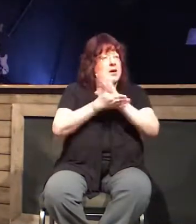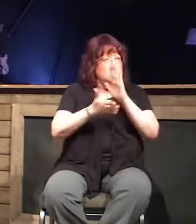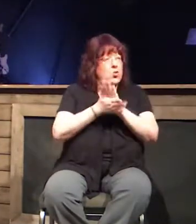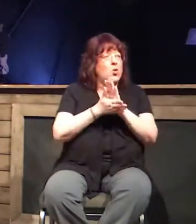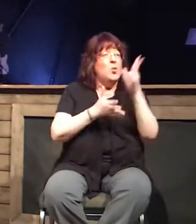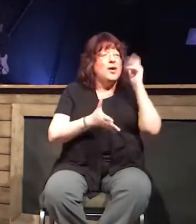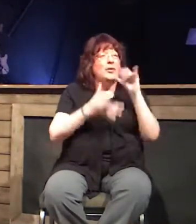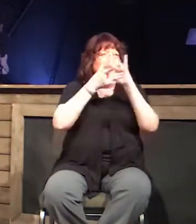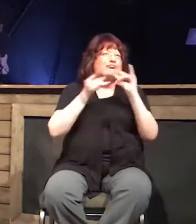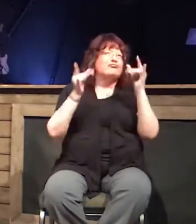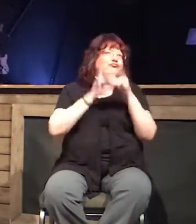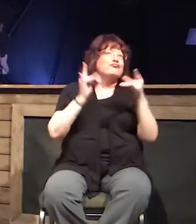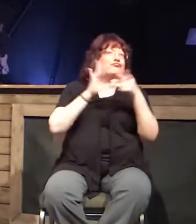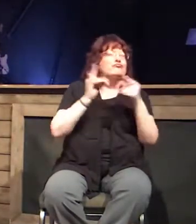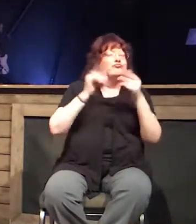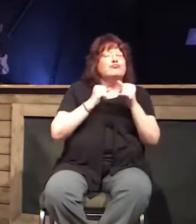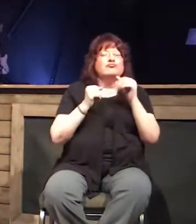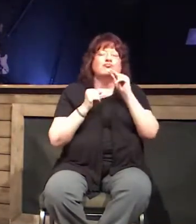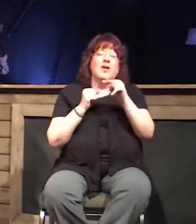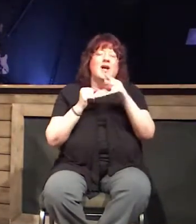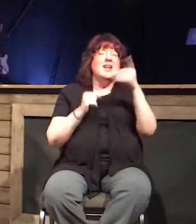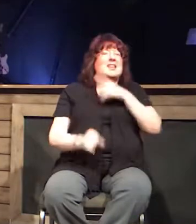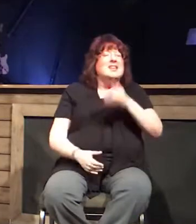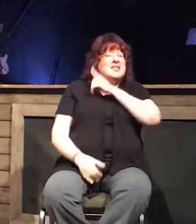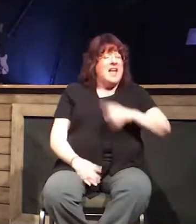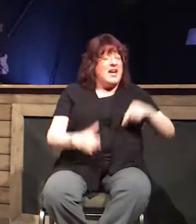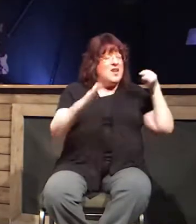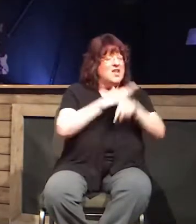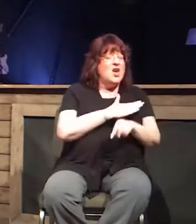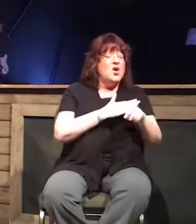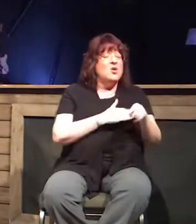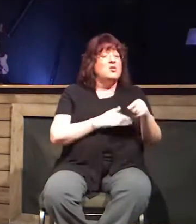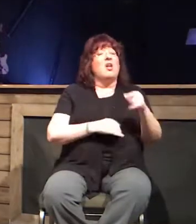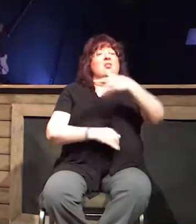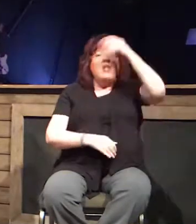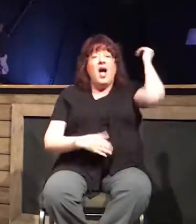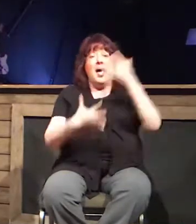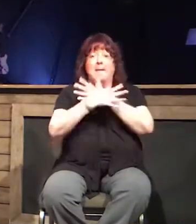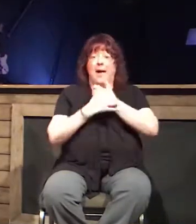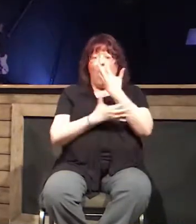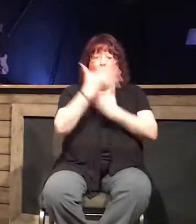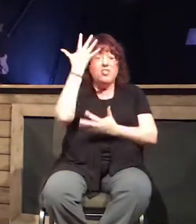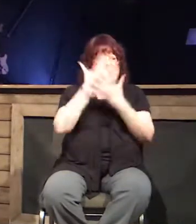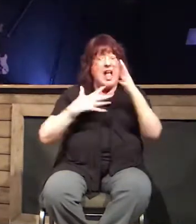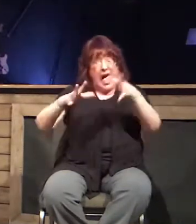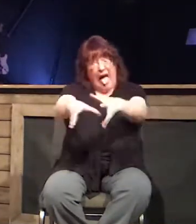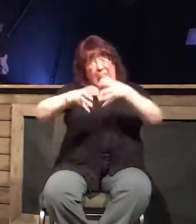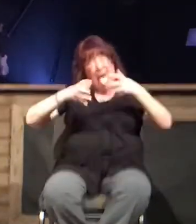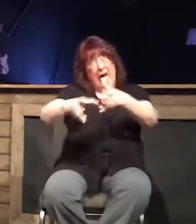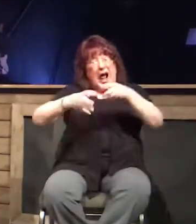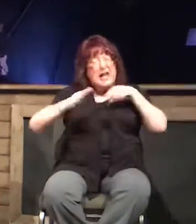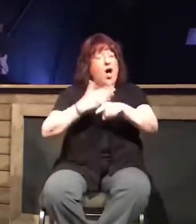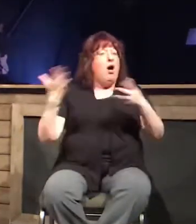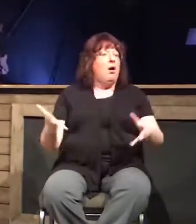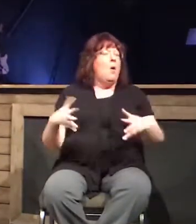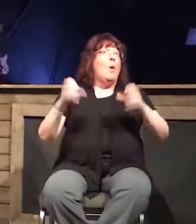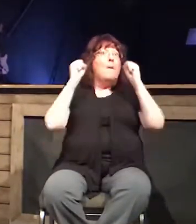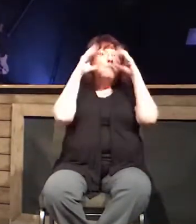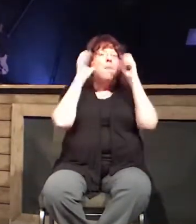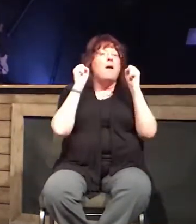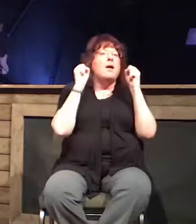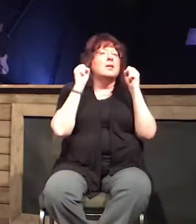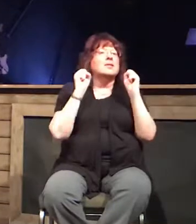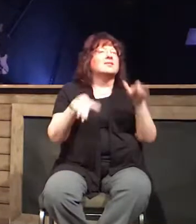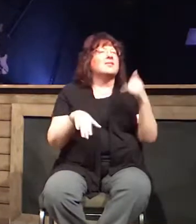Sunday school, we hear these stories, and you look at that, and David killed the lion and the bear with his bear with his hands, you know, and you're like, that's